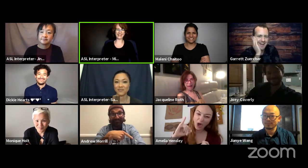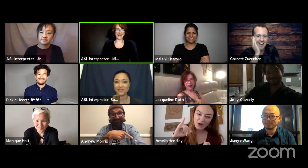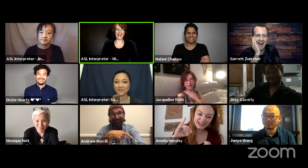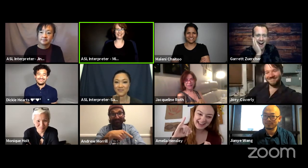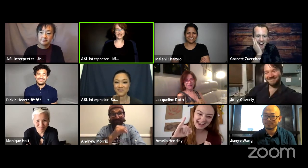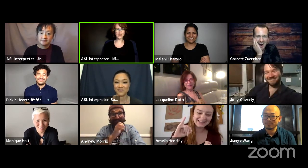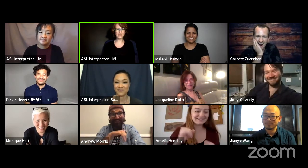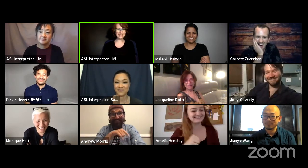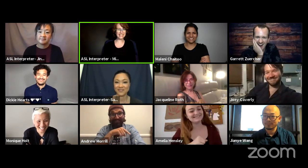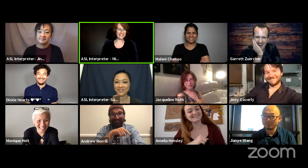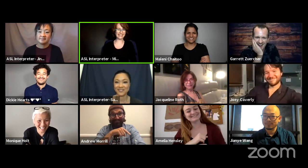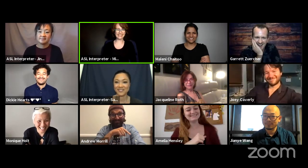Joey!